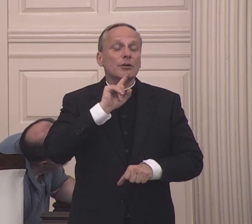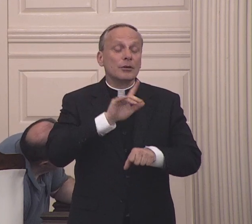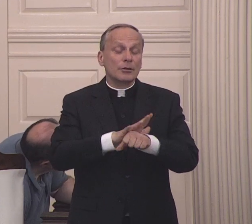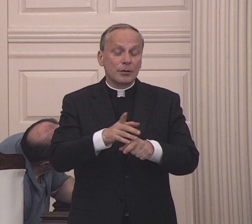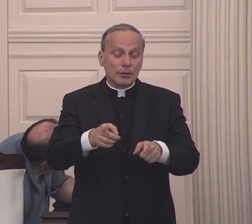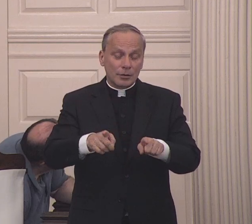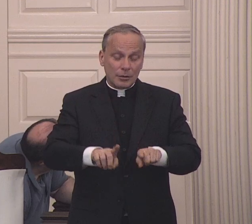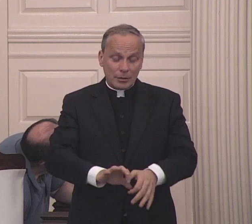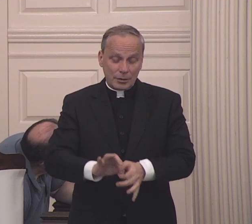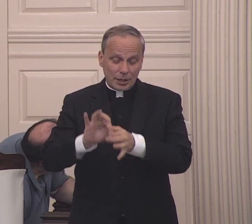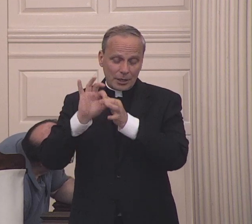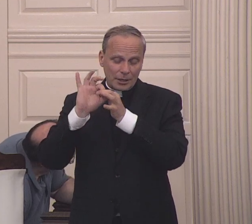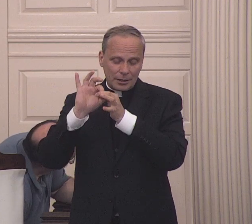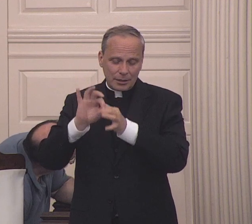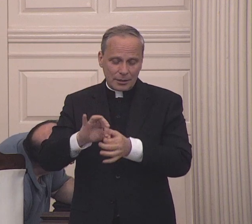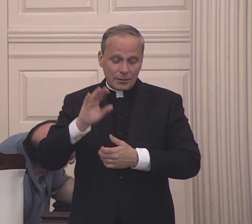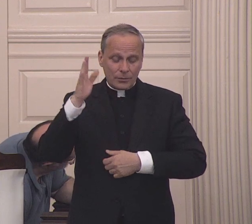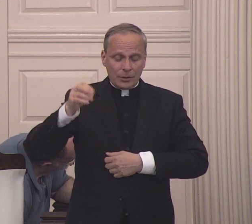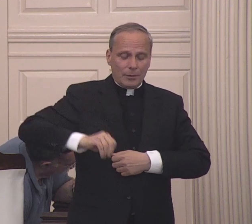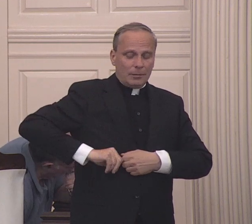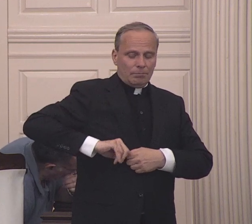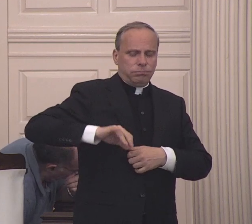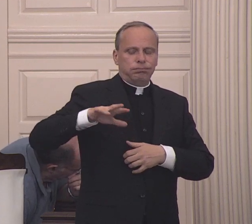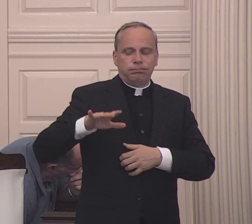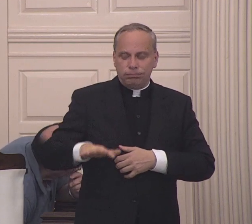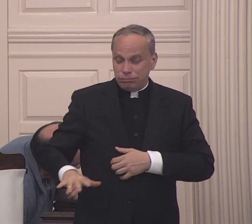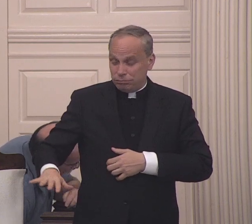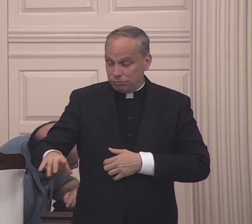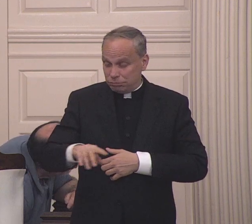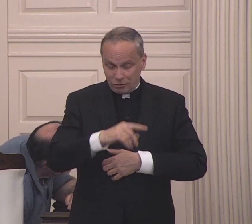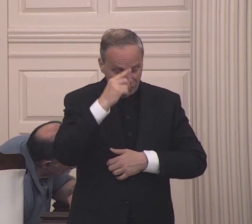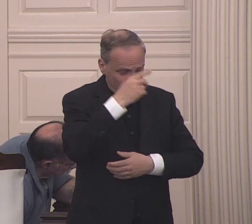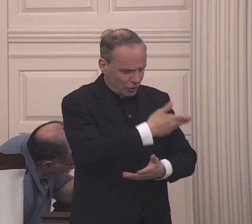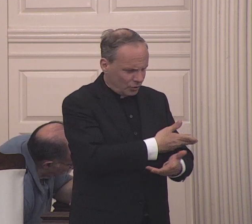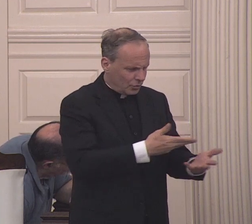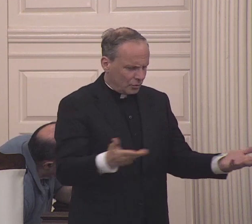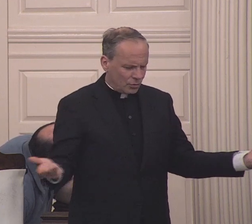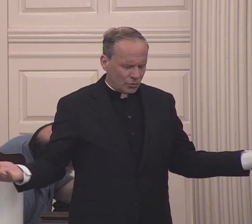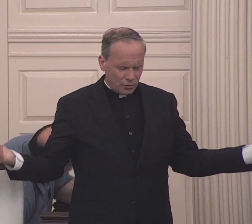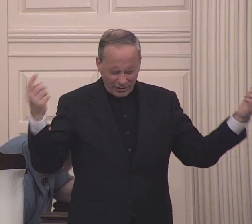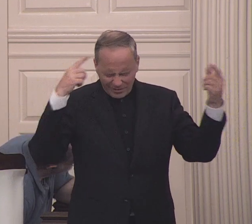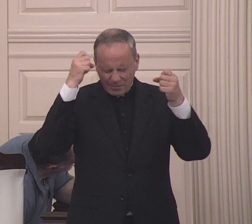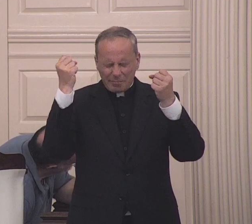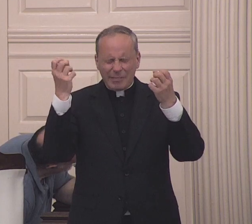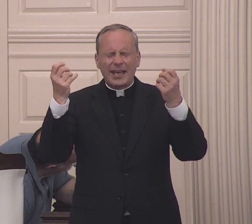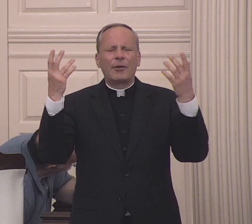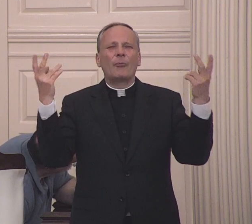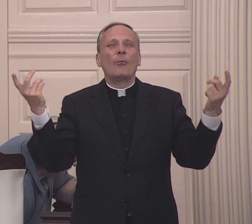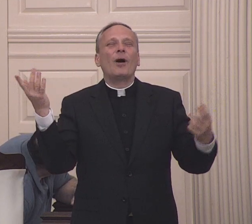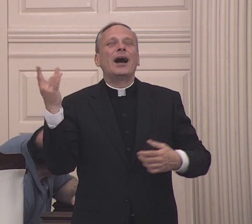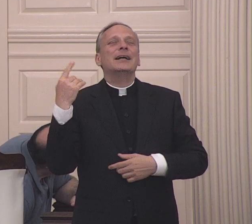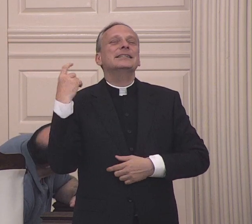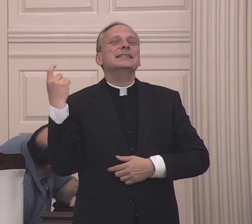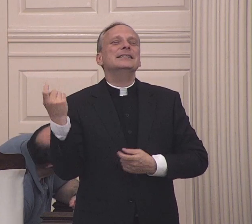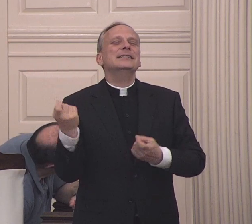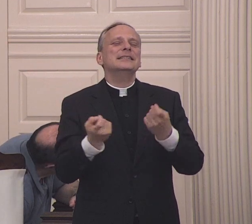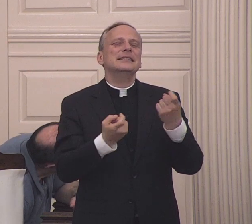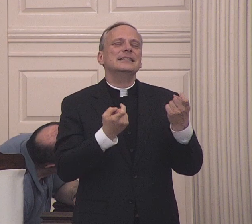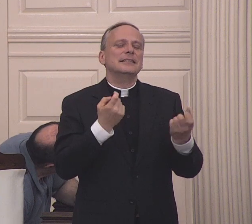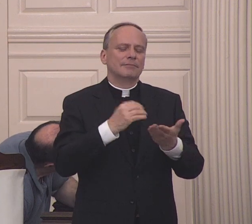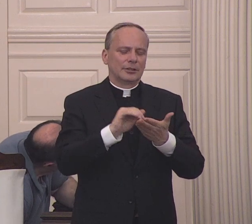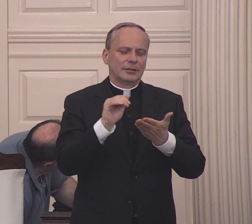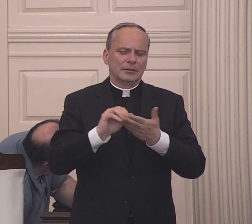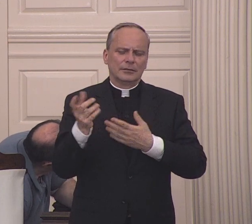blood, the blood of the new and eternal covenant, which will be poured out for you and for many for the forgiveness